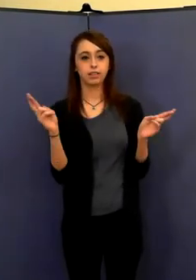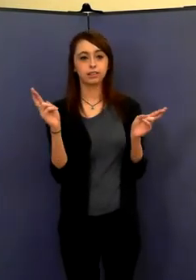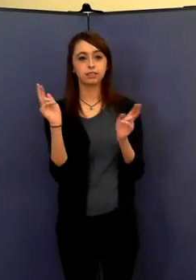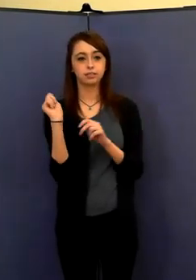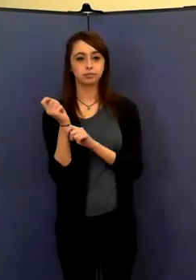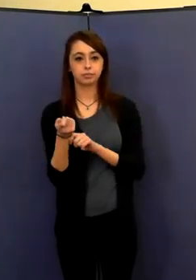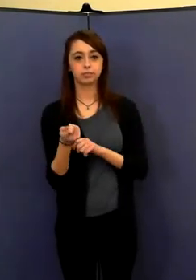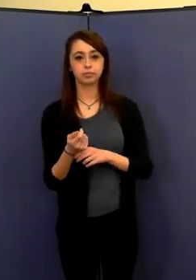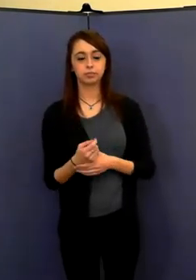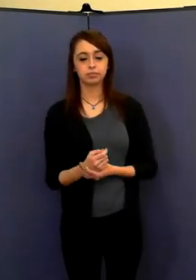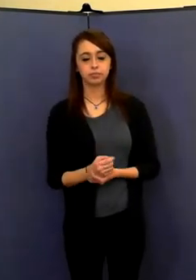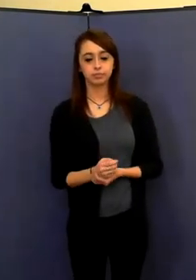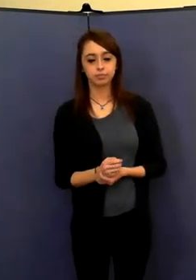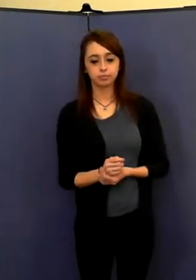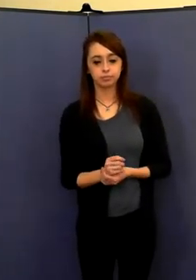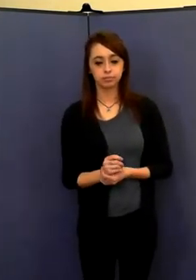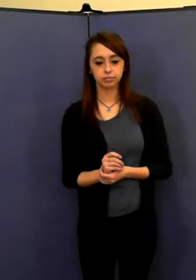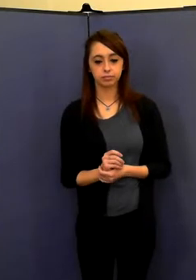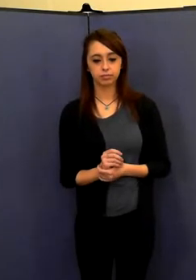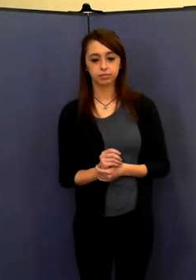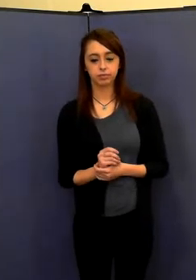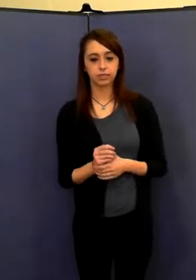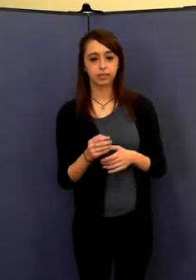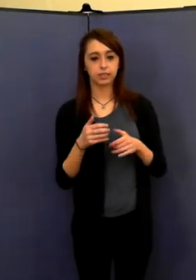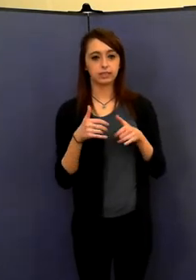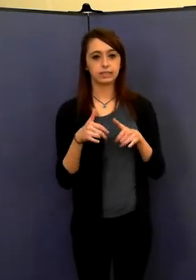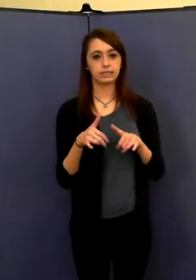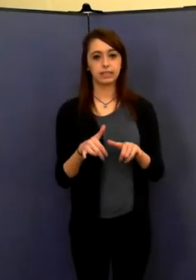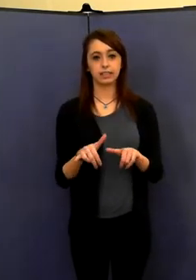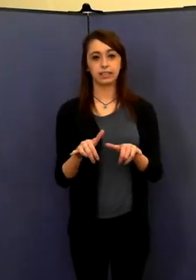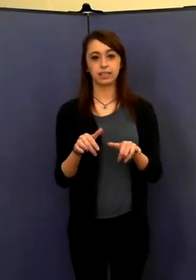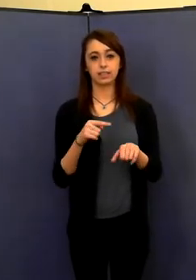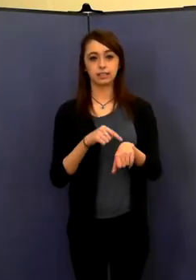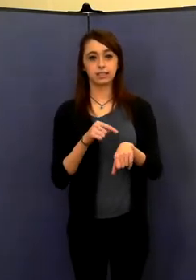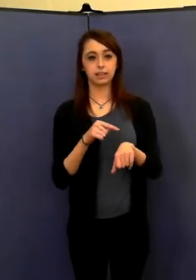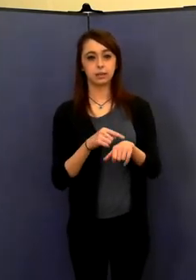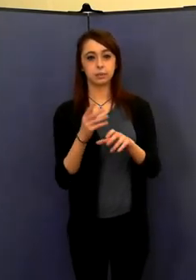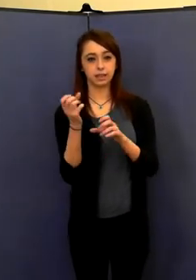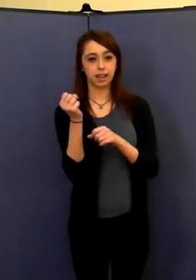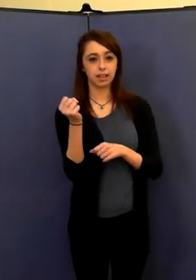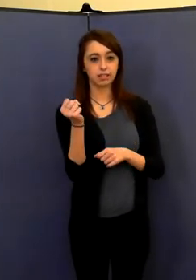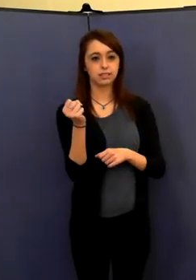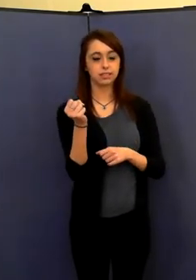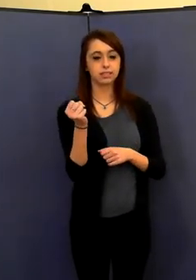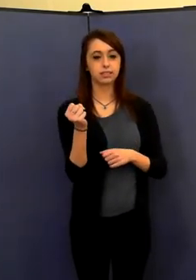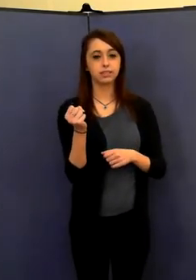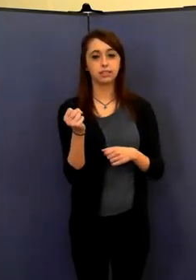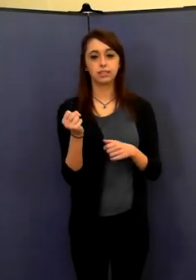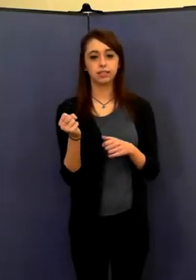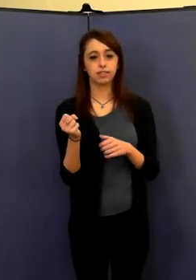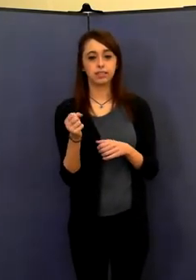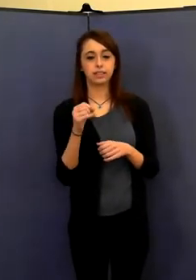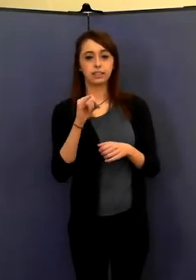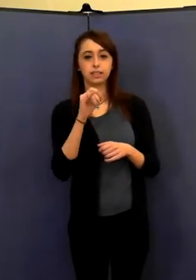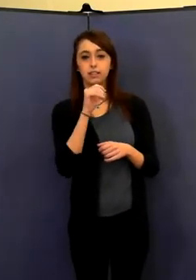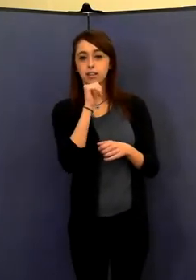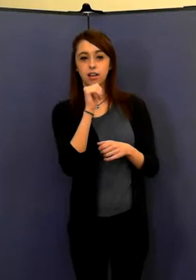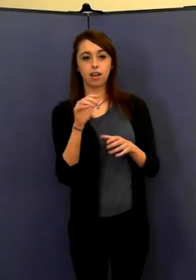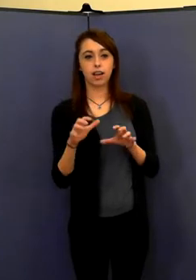that, the time is being held, so it's inactive. They can't play. Also in the picture, you